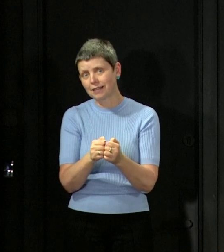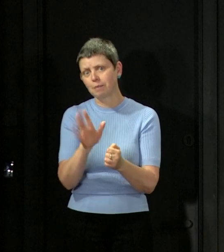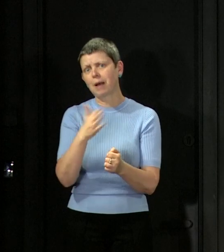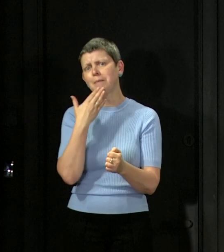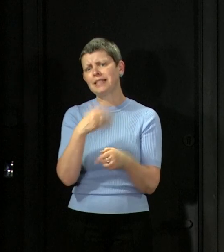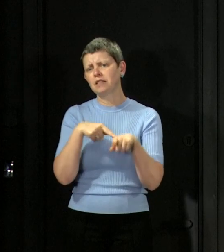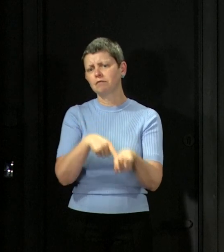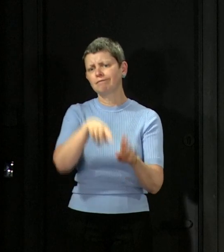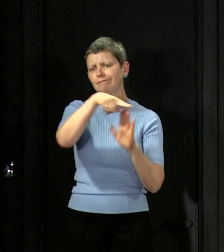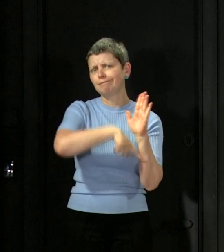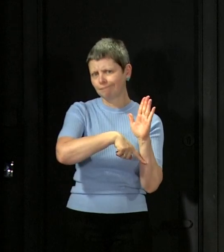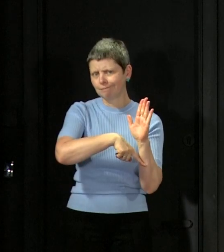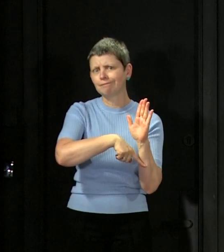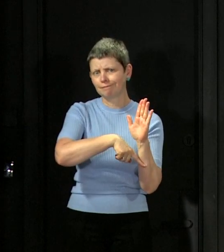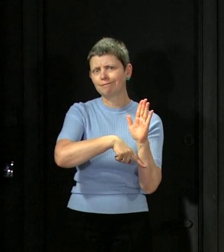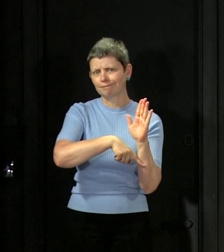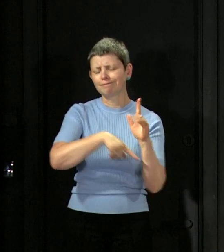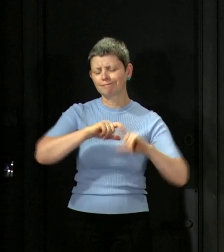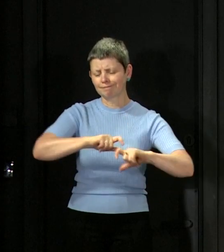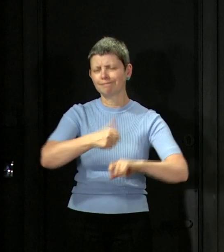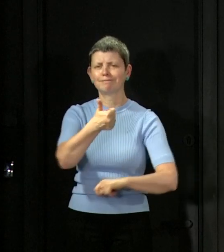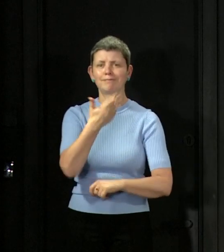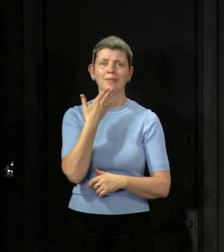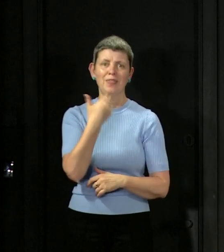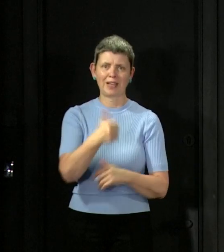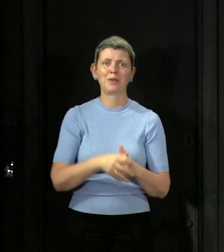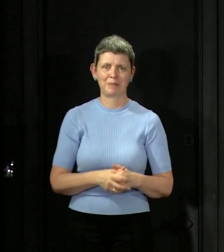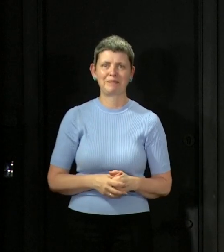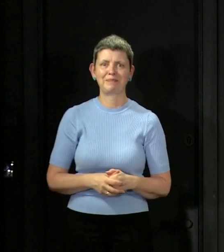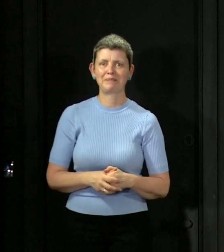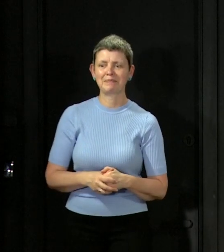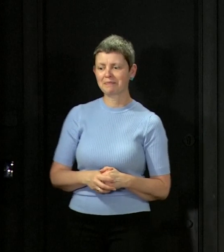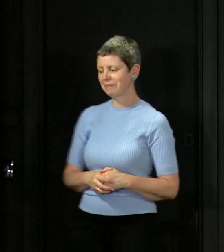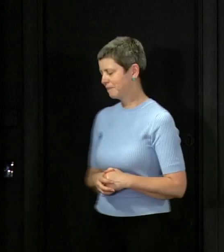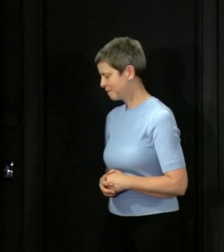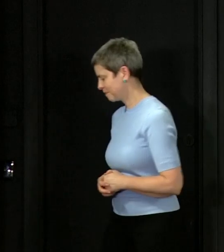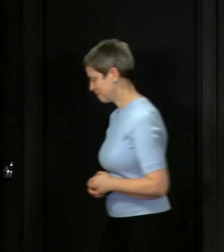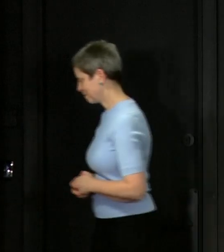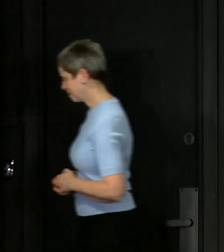rules and keep doing the right thing. Thank you all very much indeed.